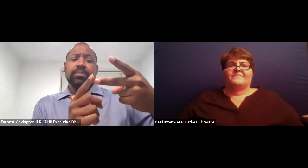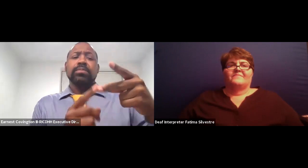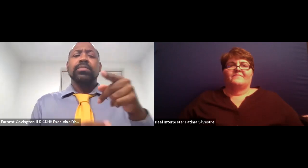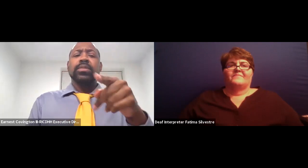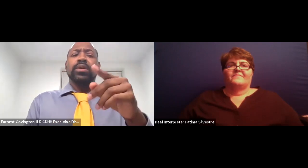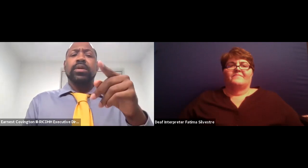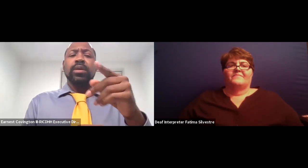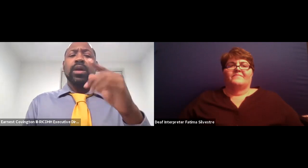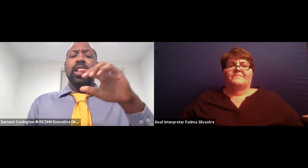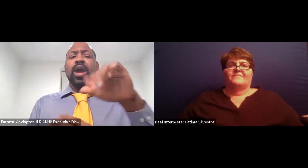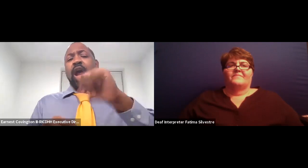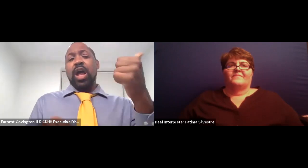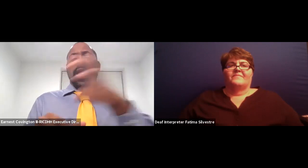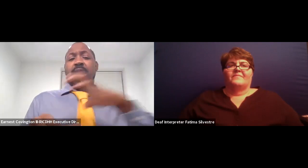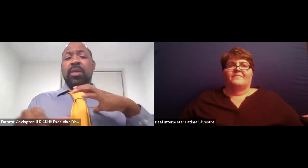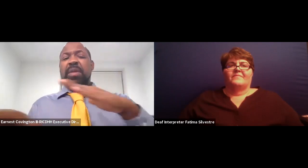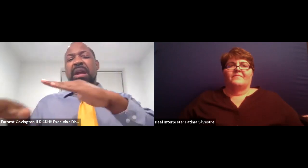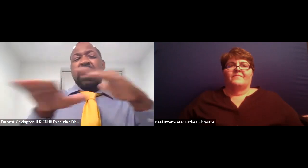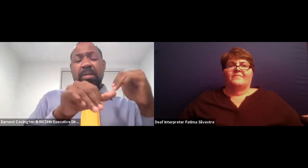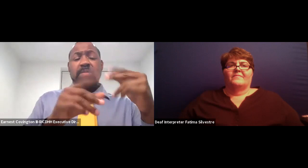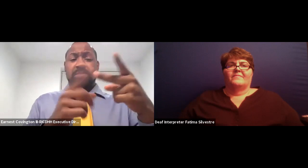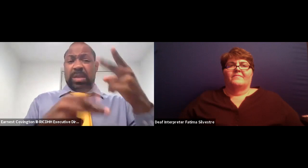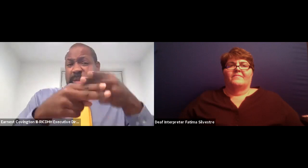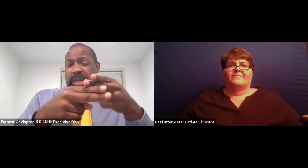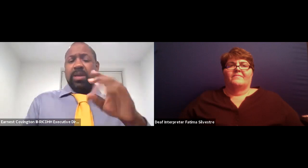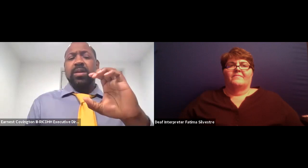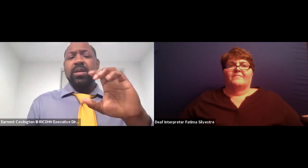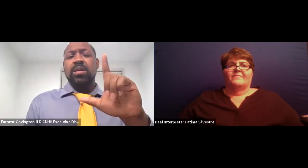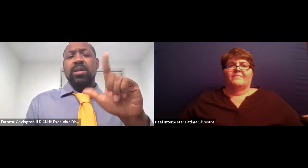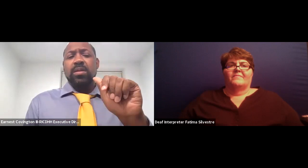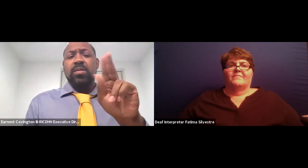We have a second outgoing commissioner,